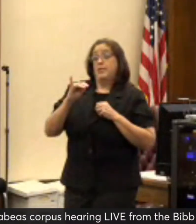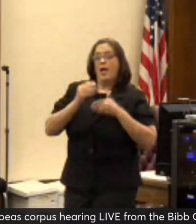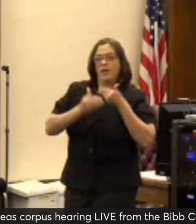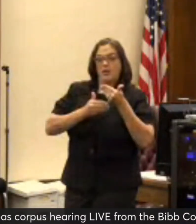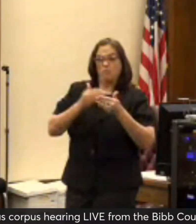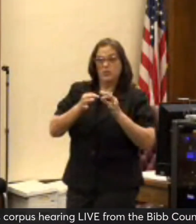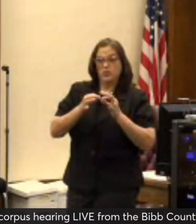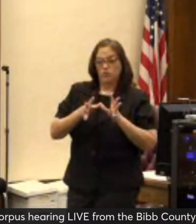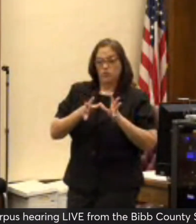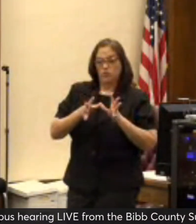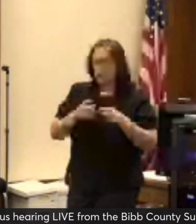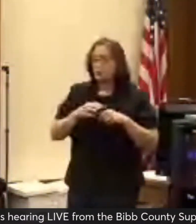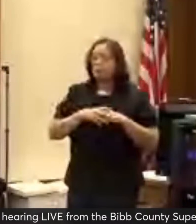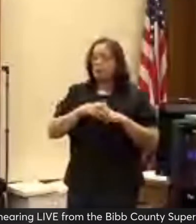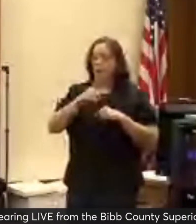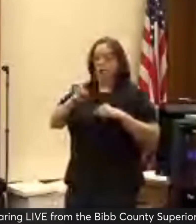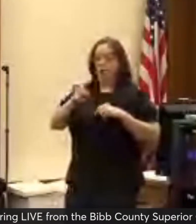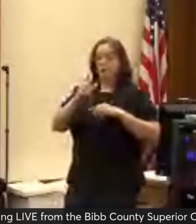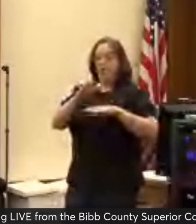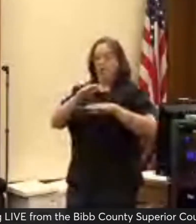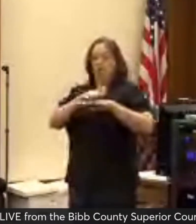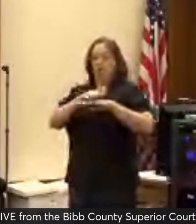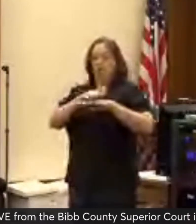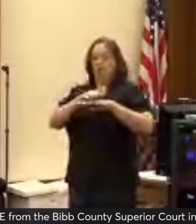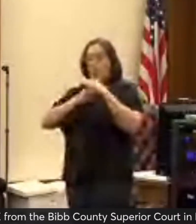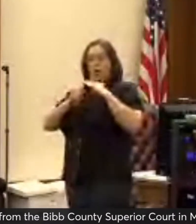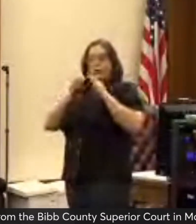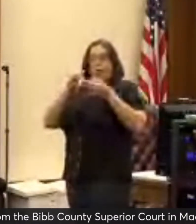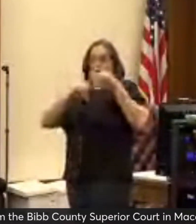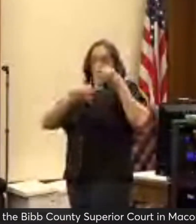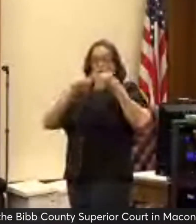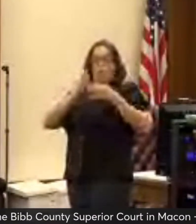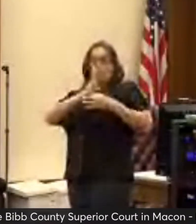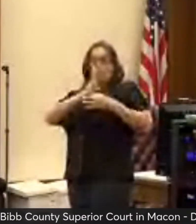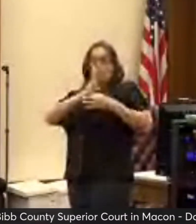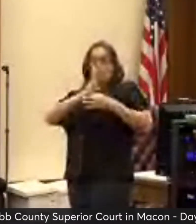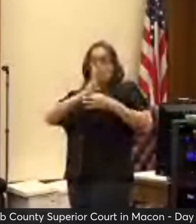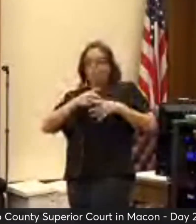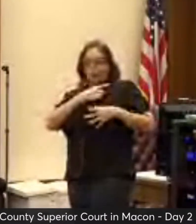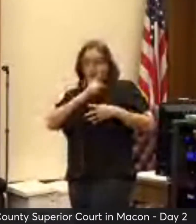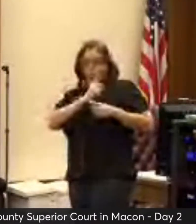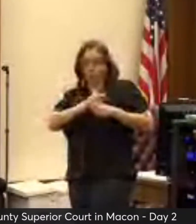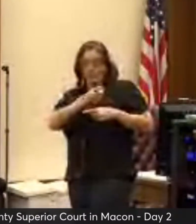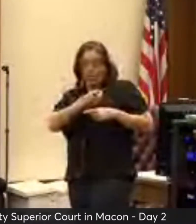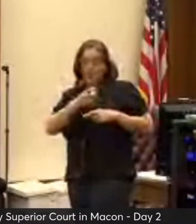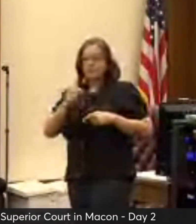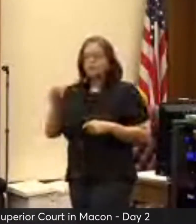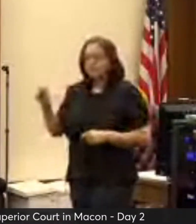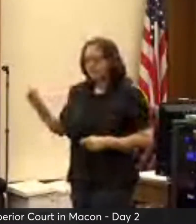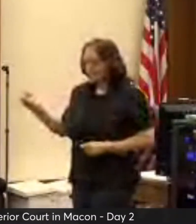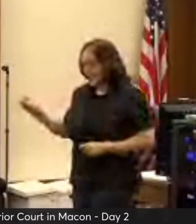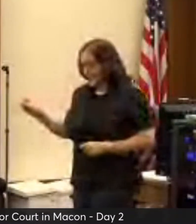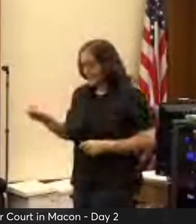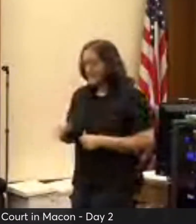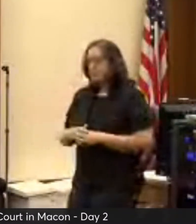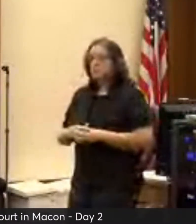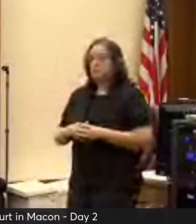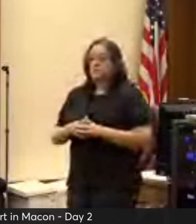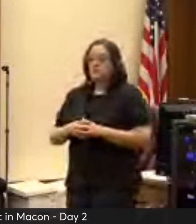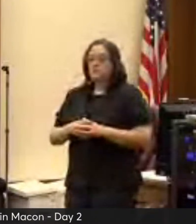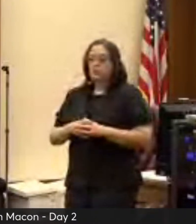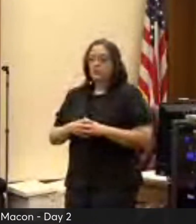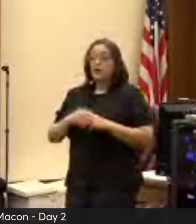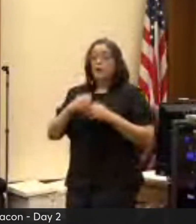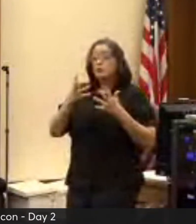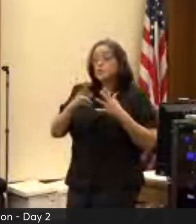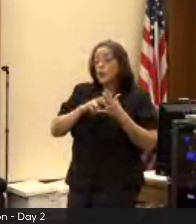are officers of the court, correct? Yes, And so as officers of the court, it is very important